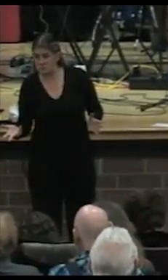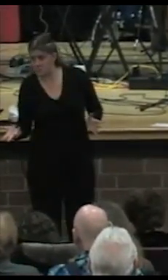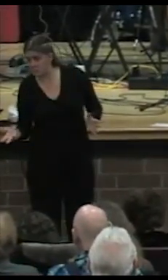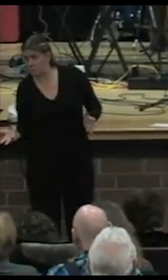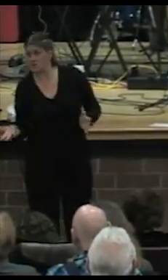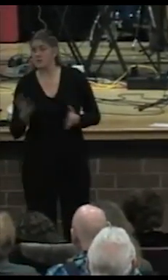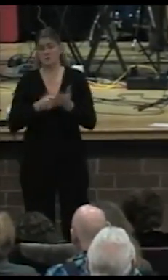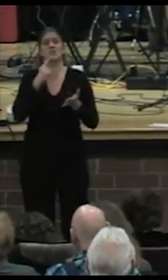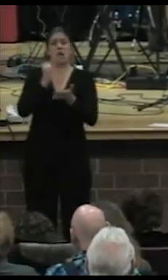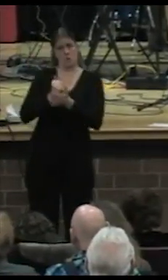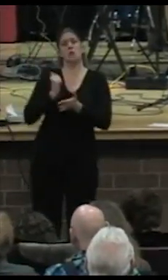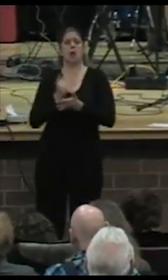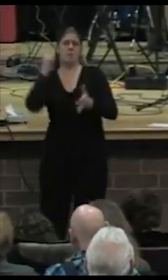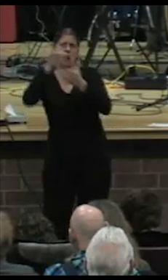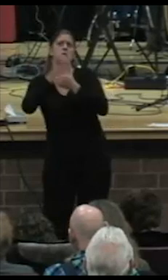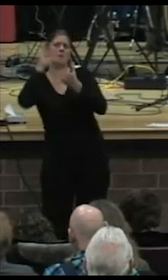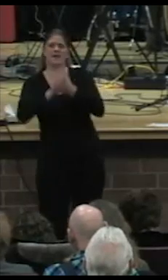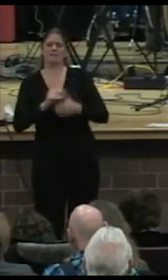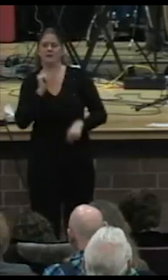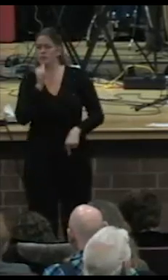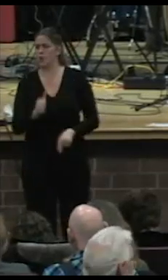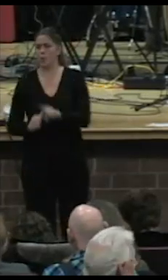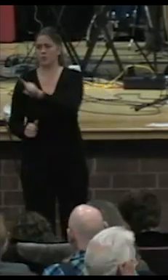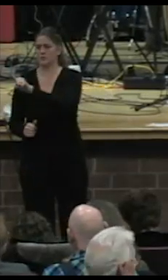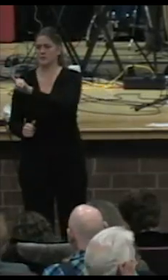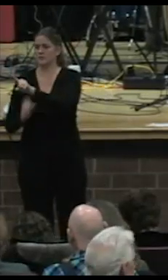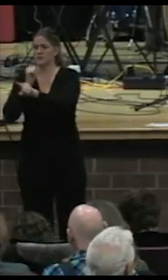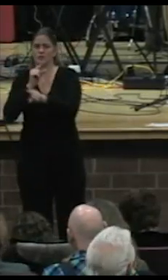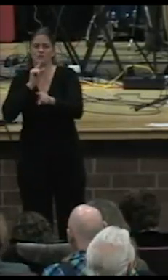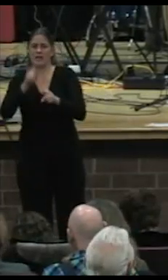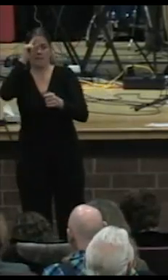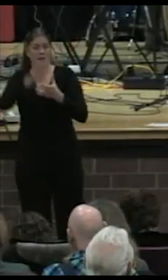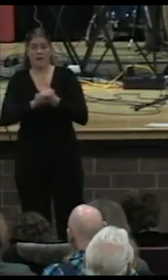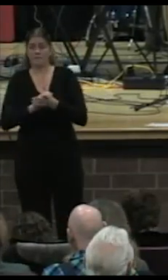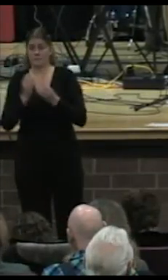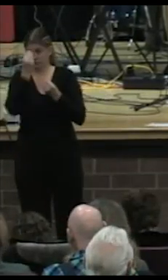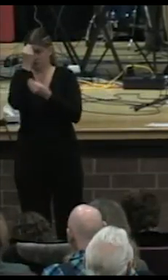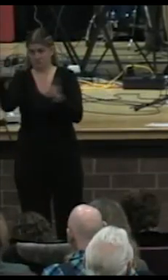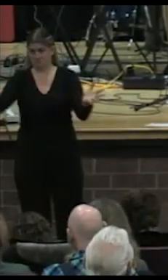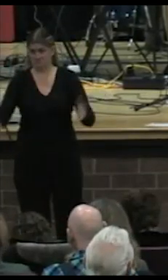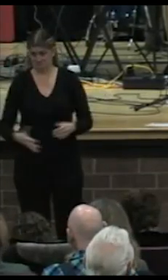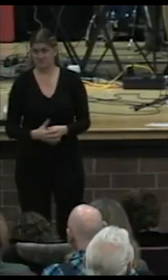of you say you believe it, but you don't. Let me tell you something.